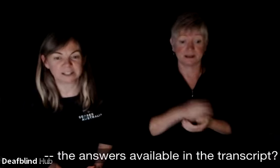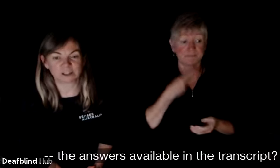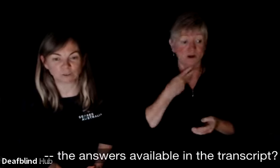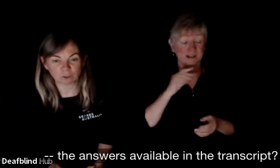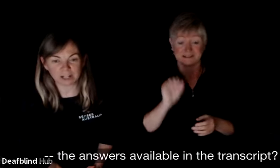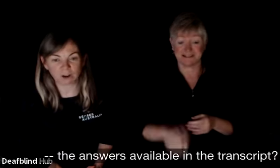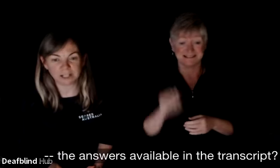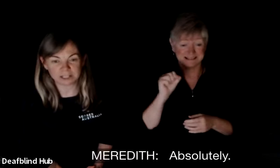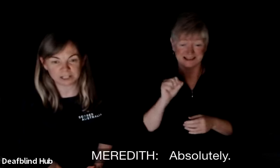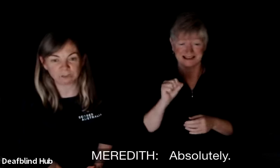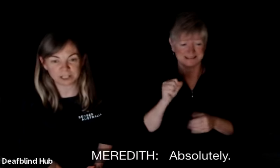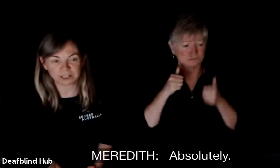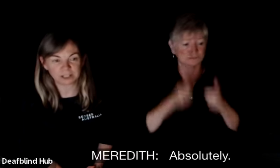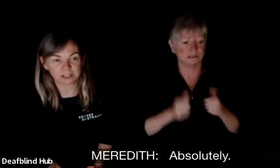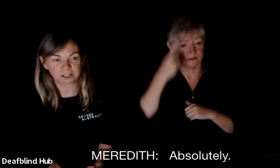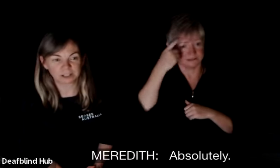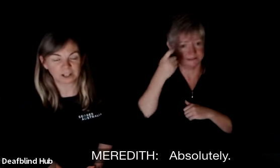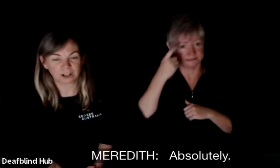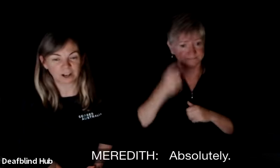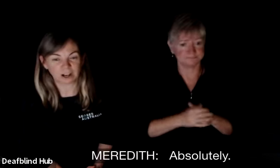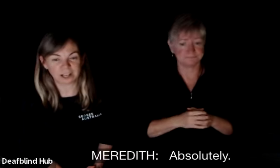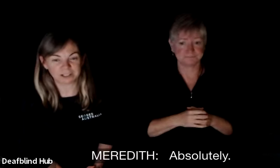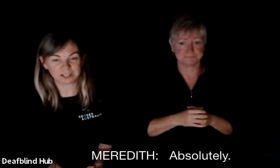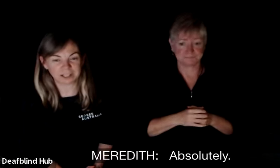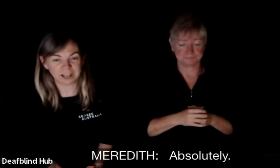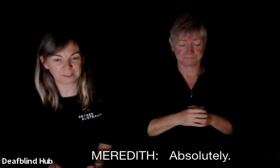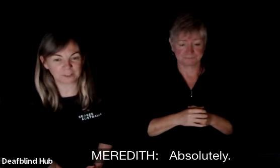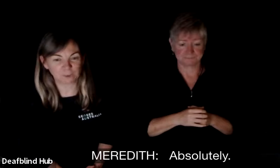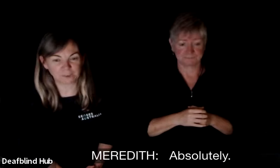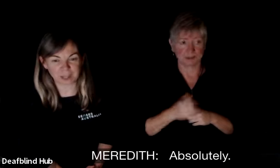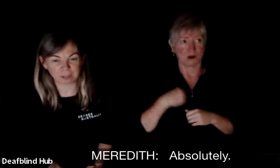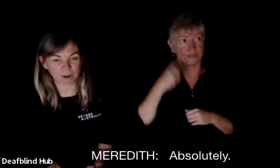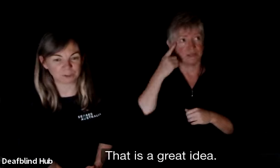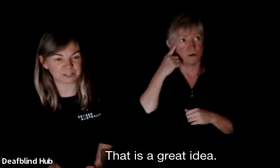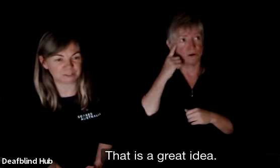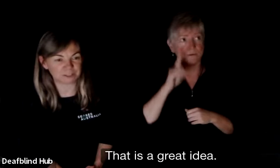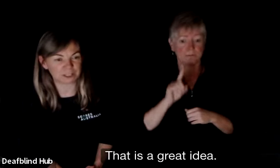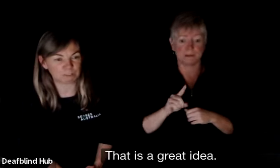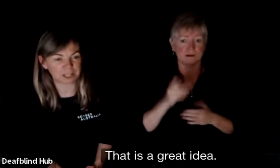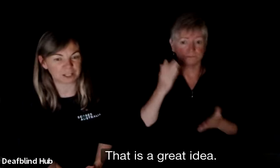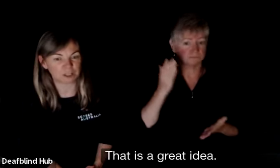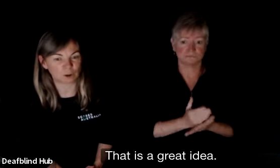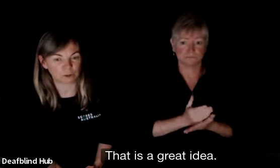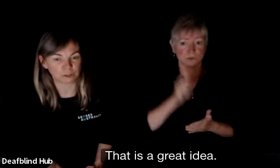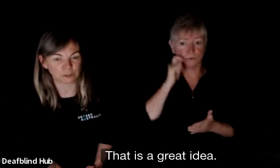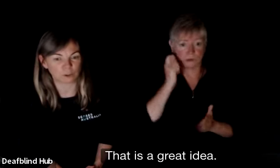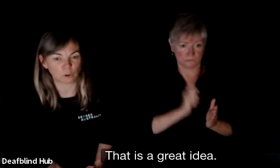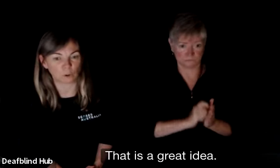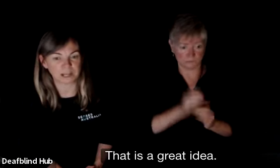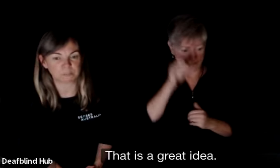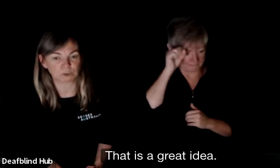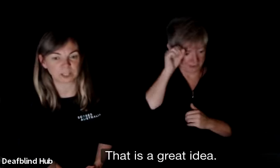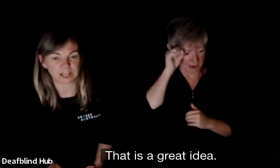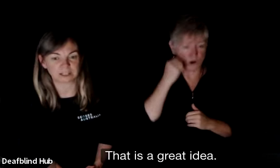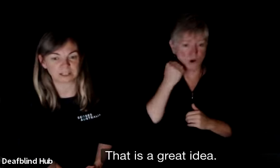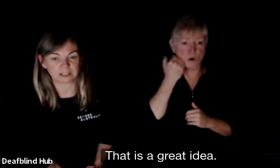Absolutely, that is a great idea, Ricky. I had thought that, but I'll definitely make a note to